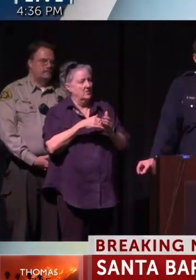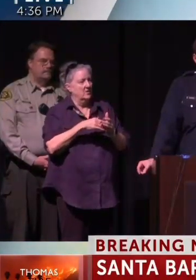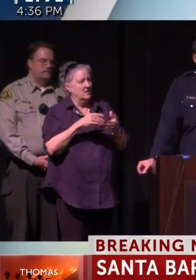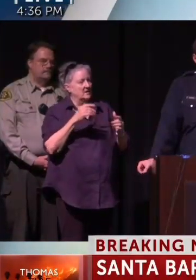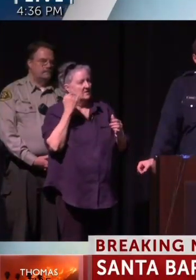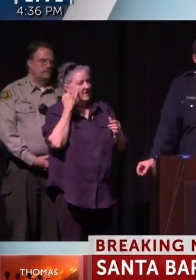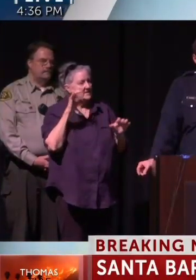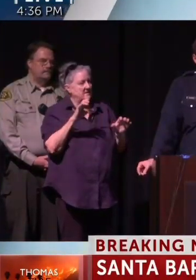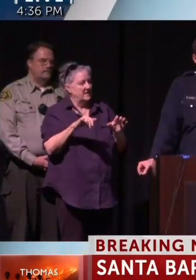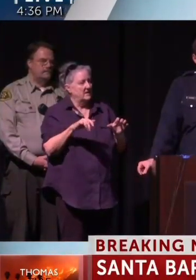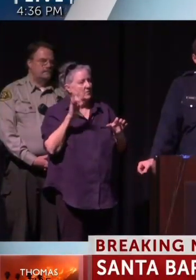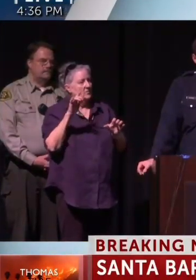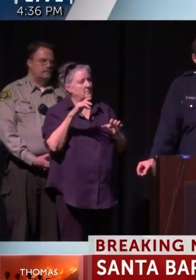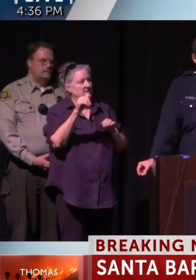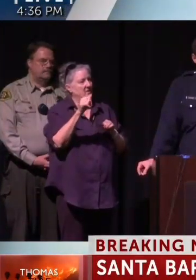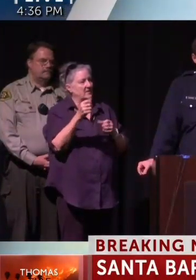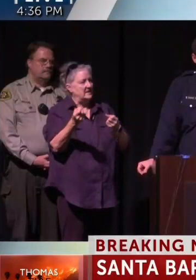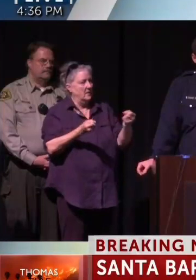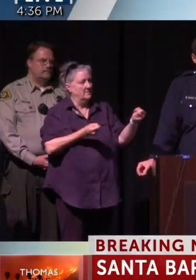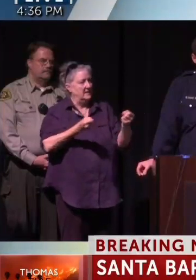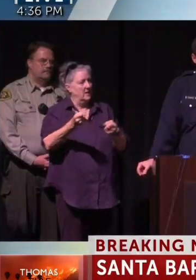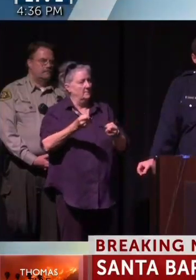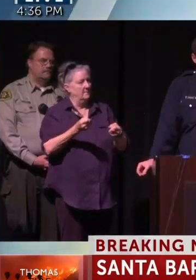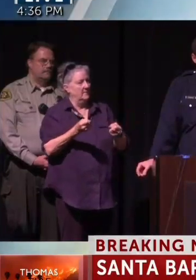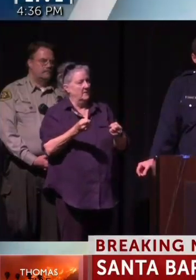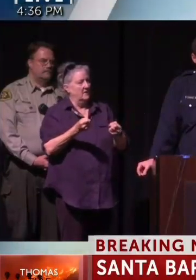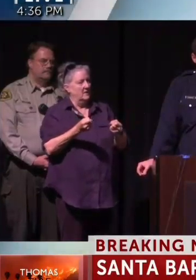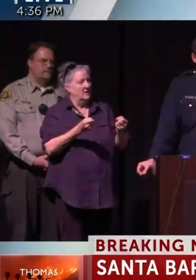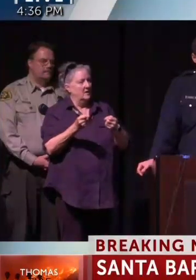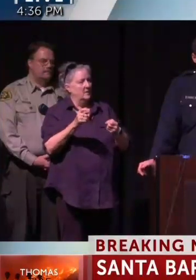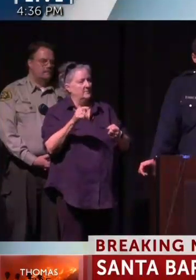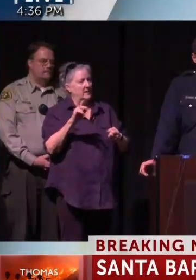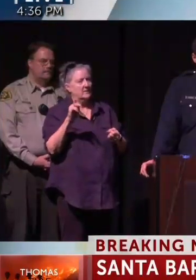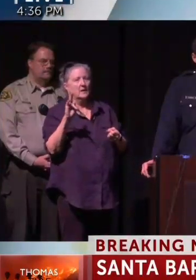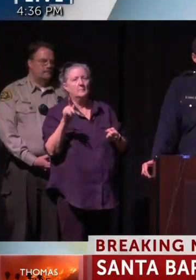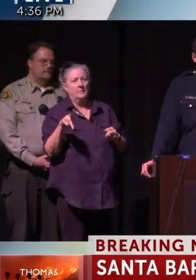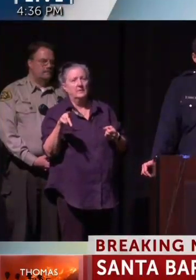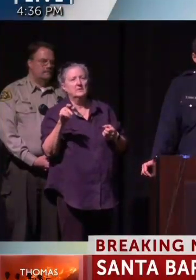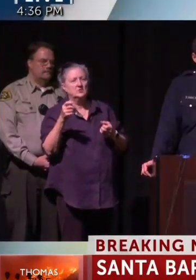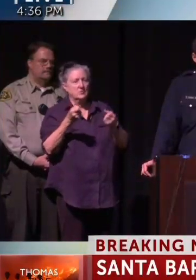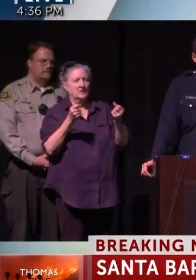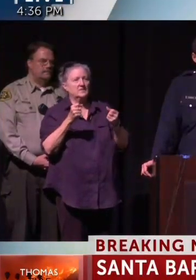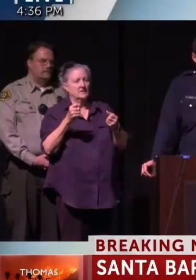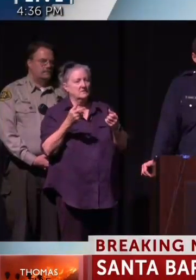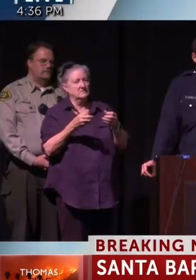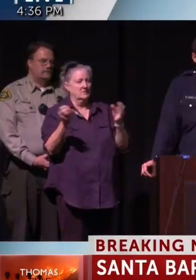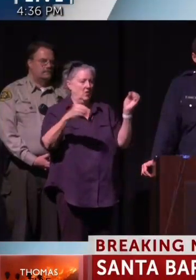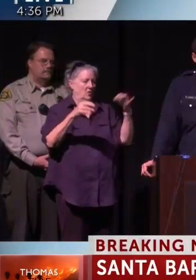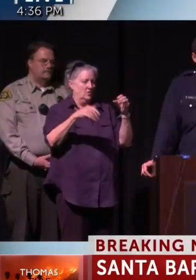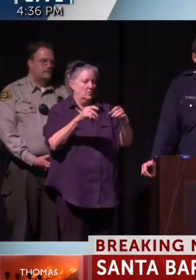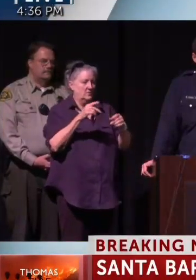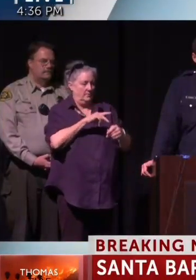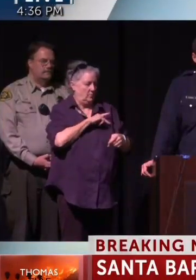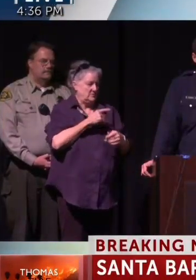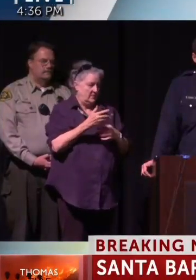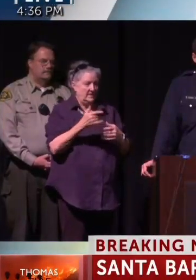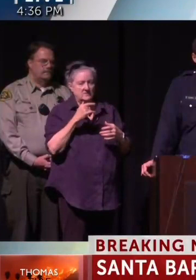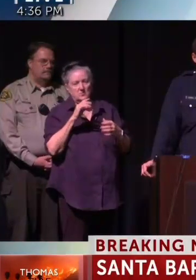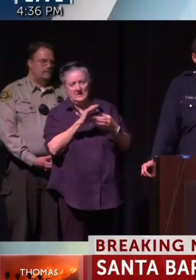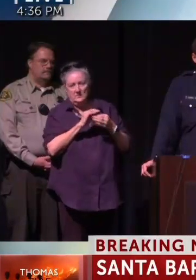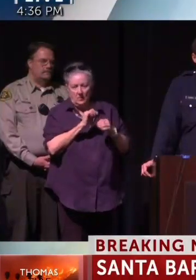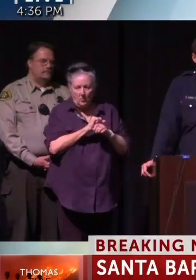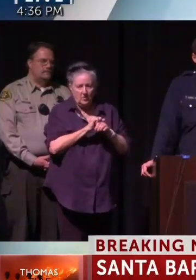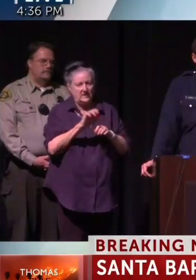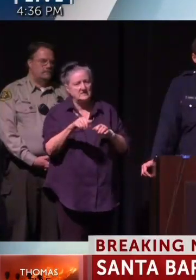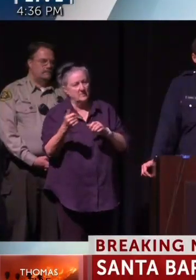did that, I would be going in a pickup truck that would be loaded with personal belongings, some related to my work and some